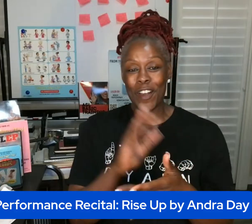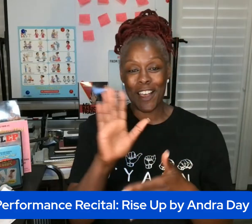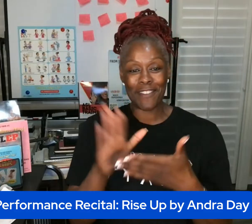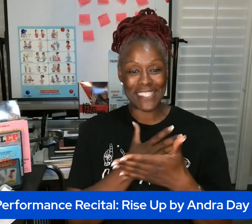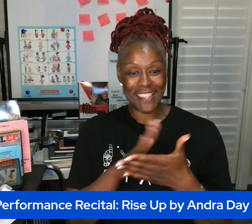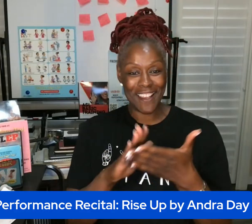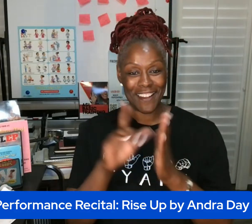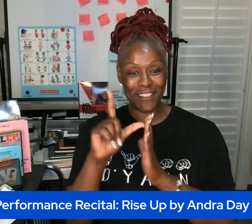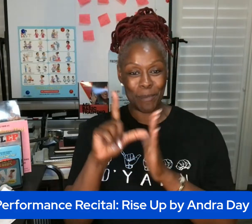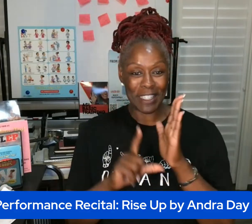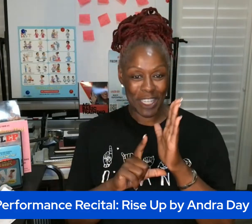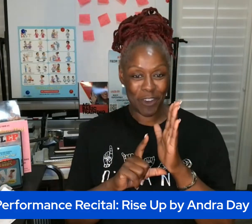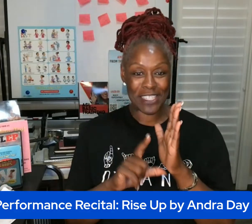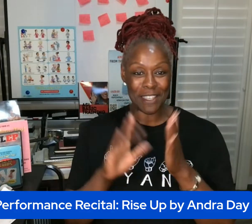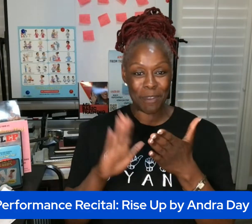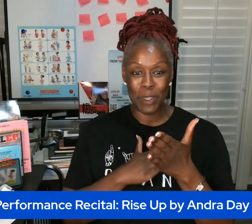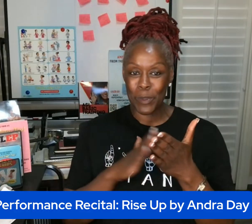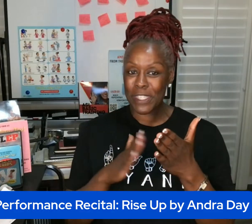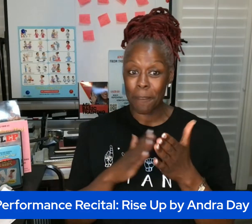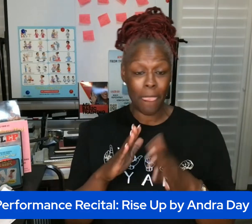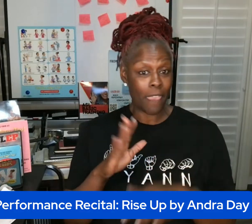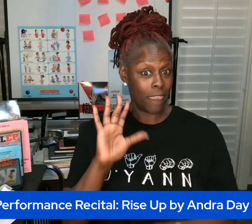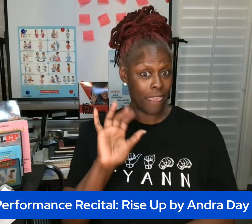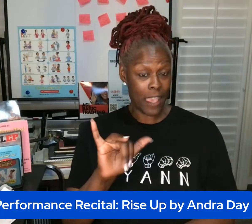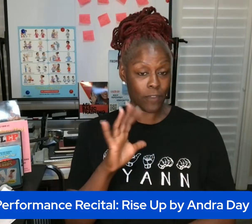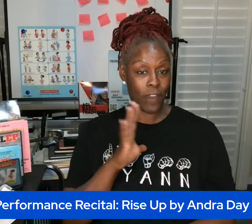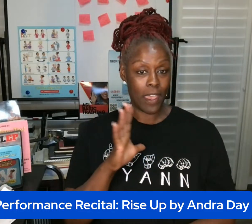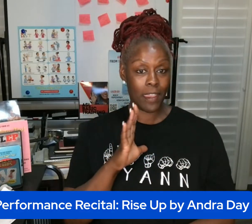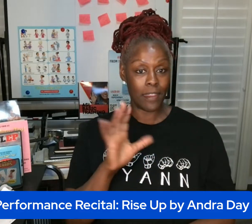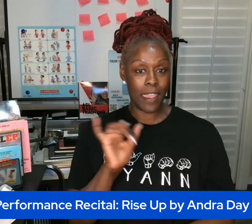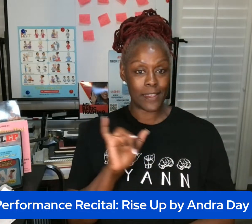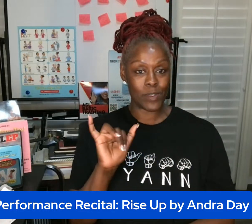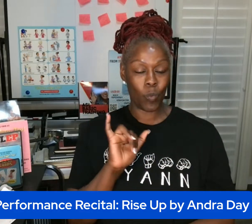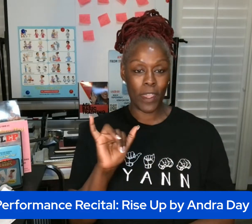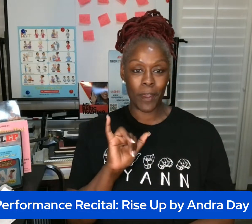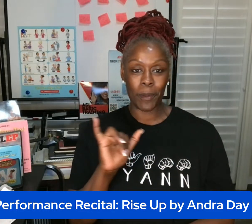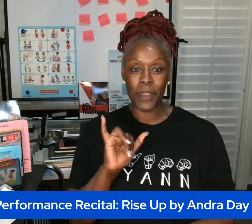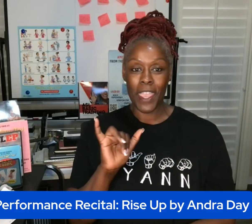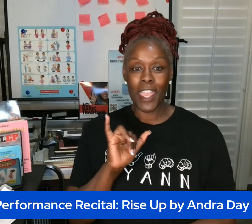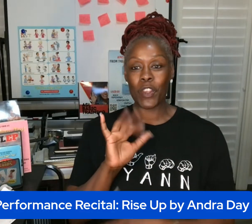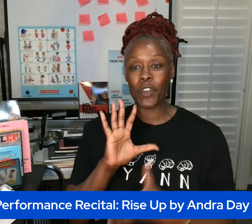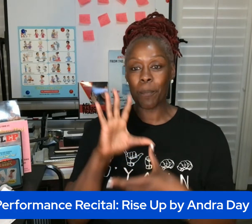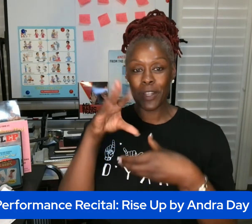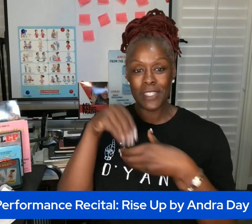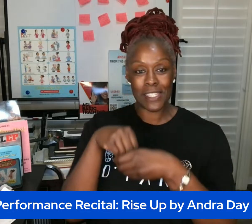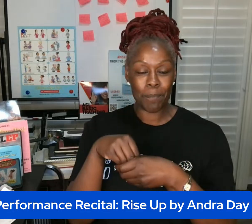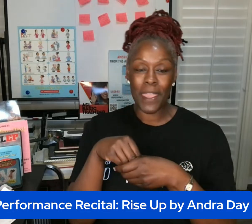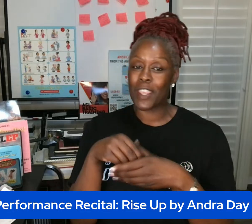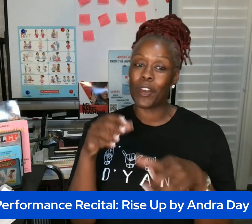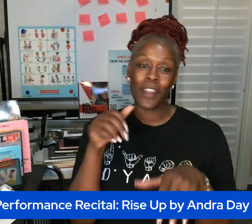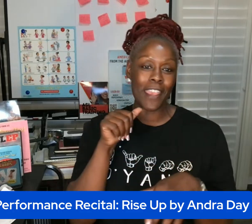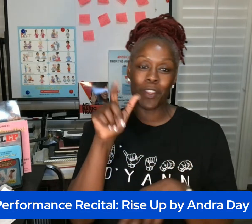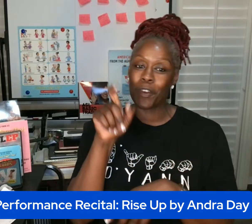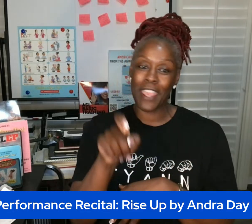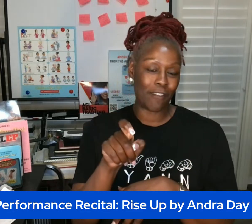of the song from the lyrics of the music, then that's fine as well. And you can participate. You don't have